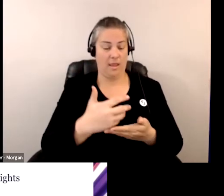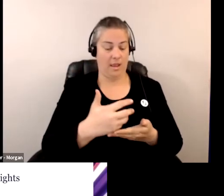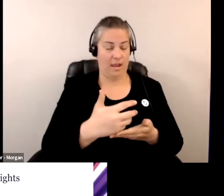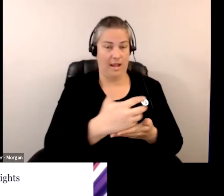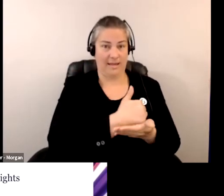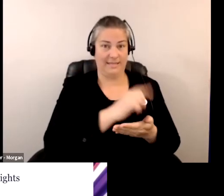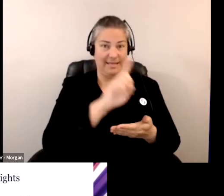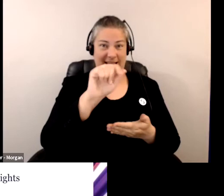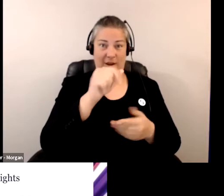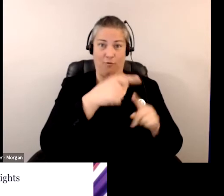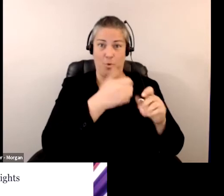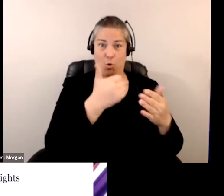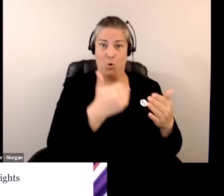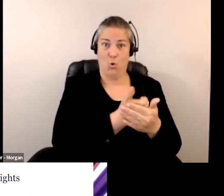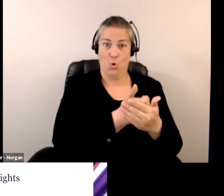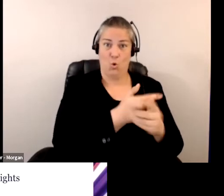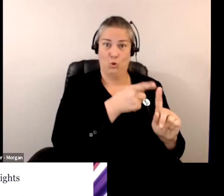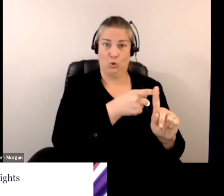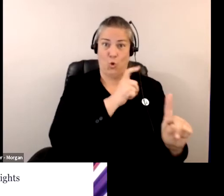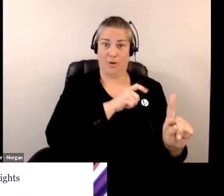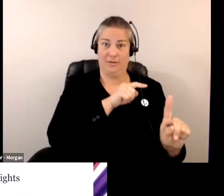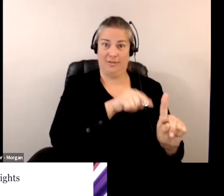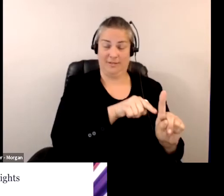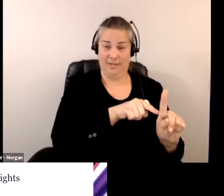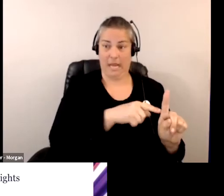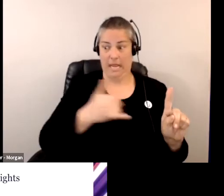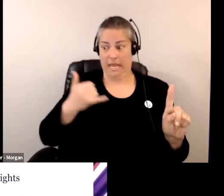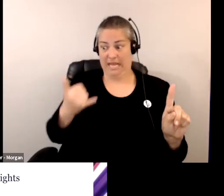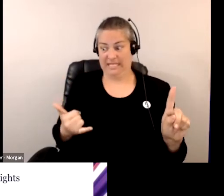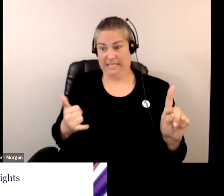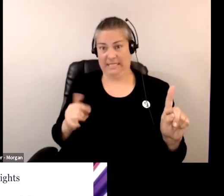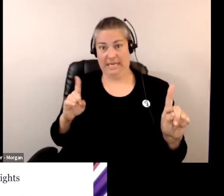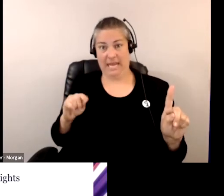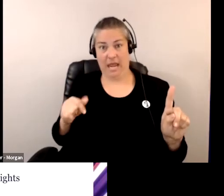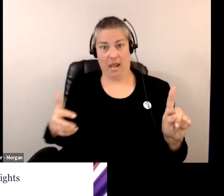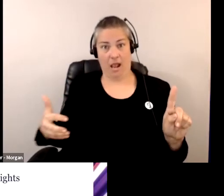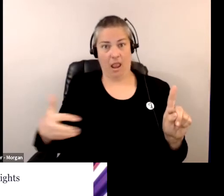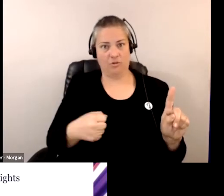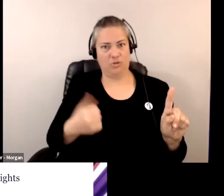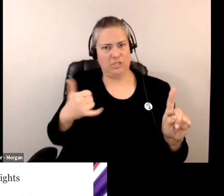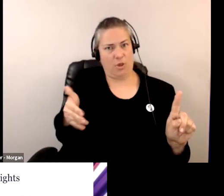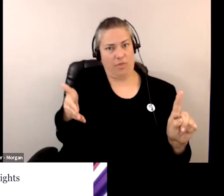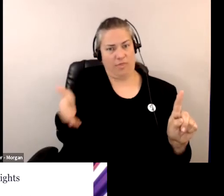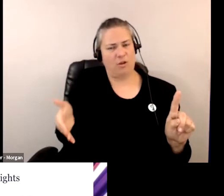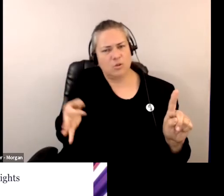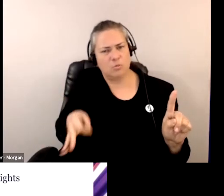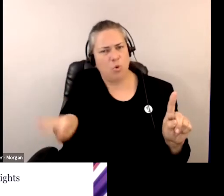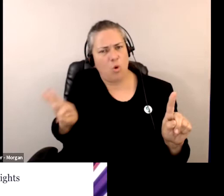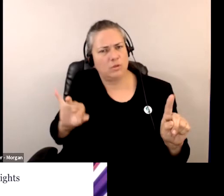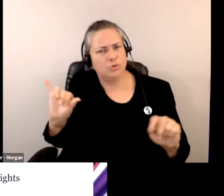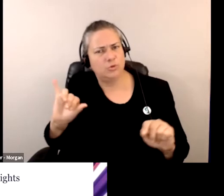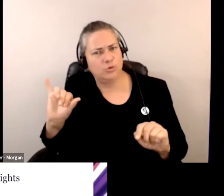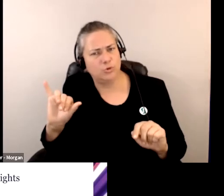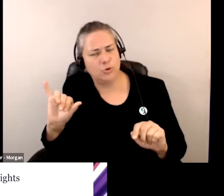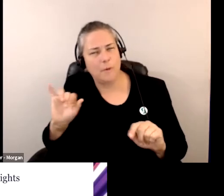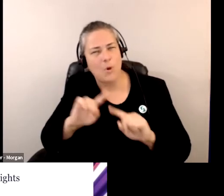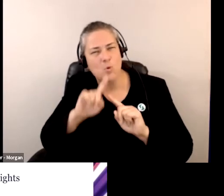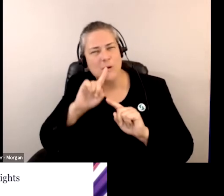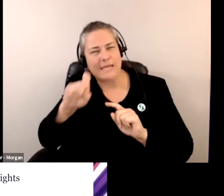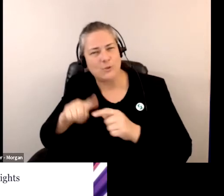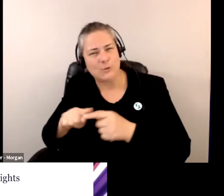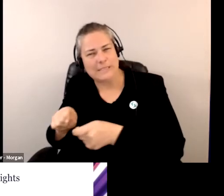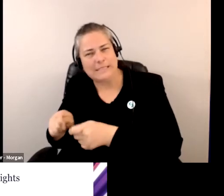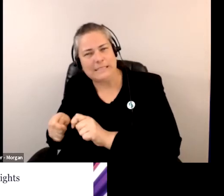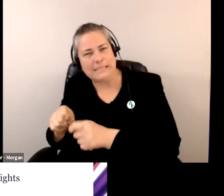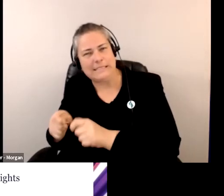data from new sources, the existing data collection strategies remain important, but they need to be modified a bit so that we